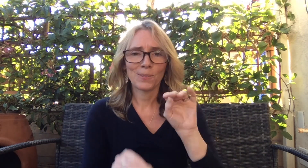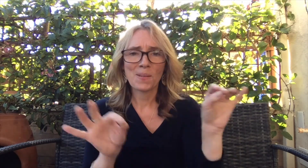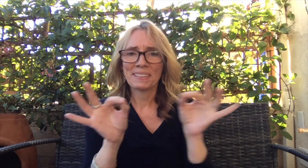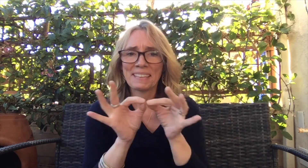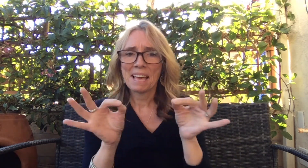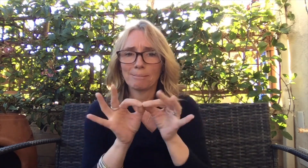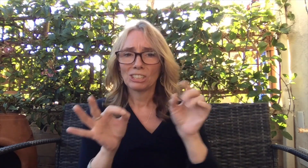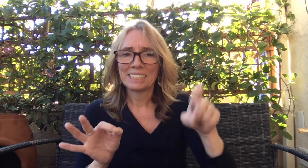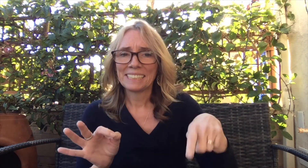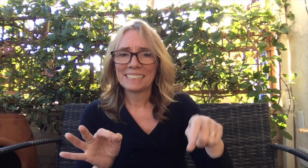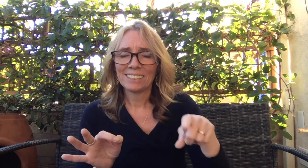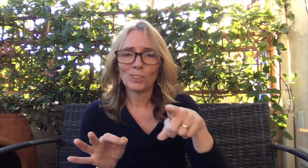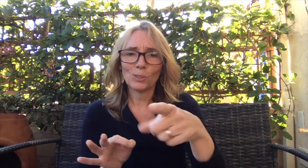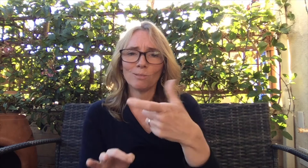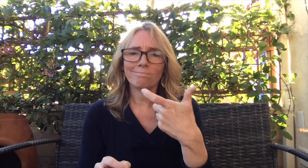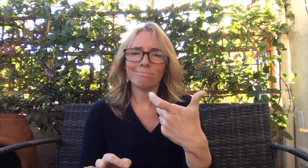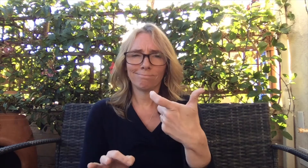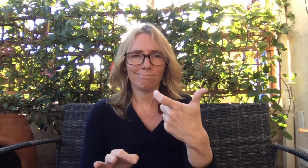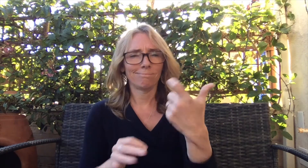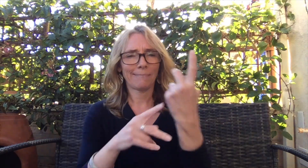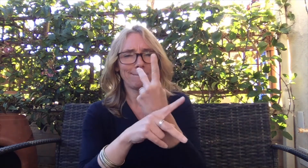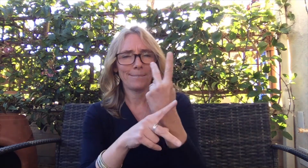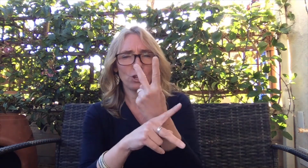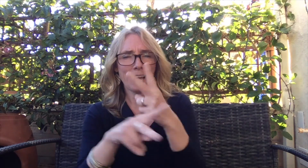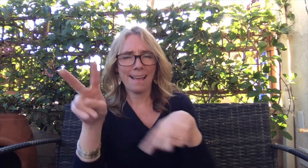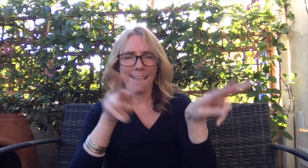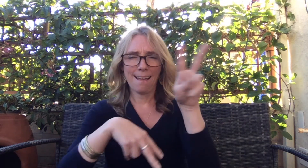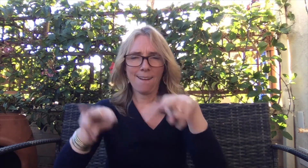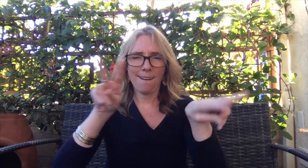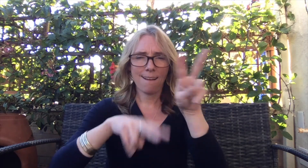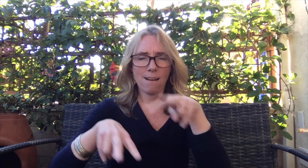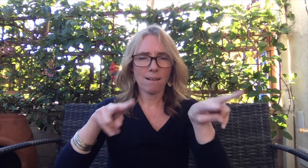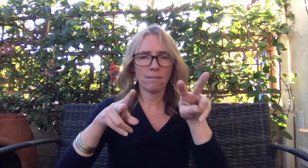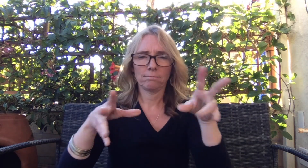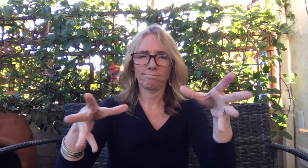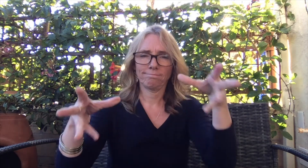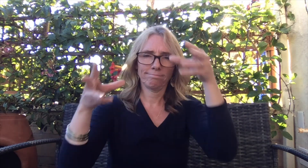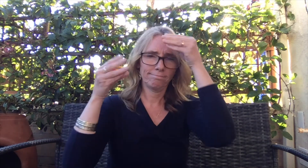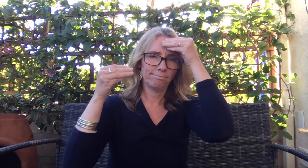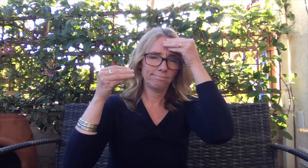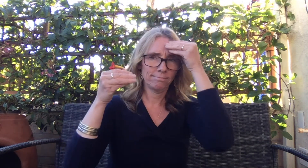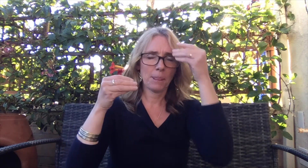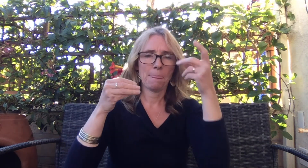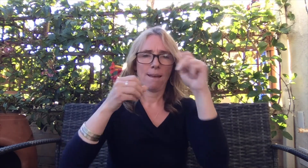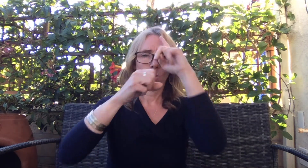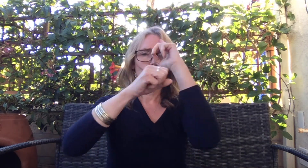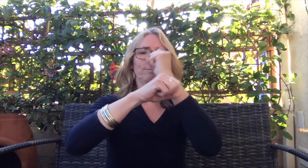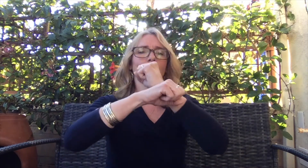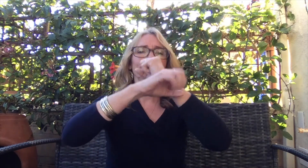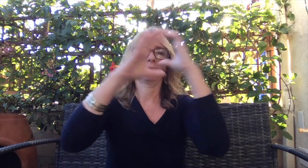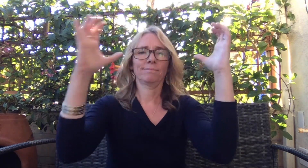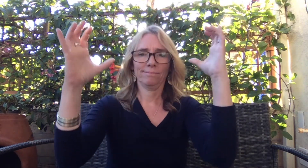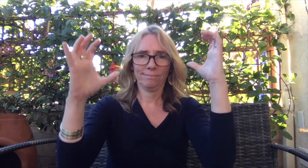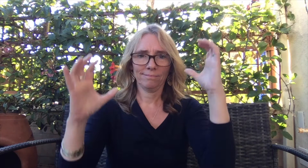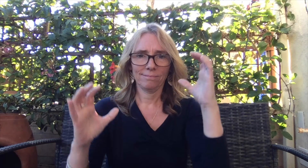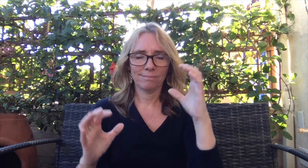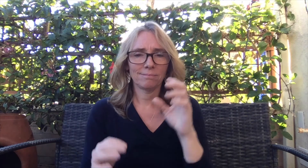So we're all familiar with Tom and Jerry. You really did not need captions to understand what was occurring in